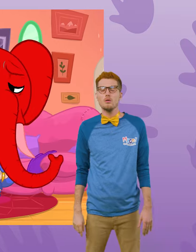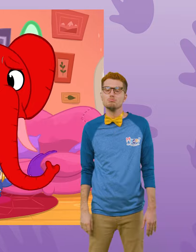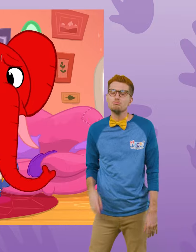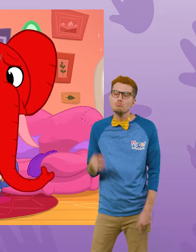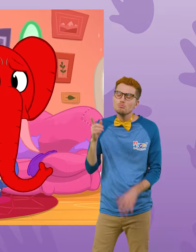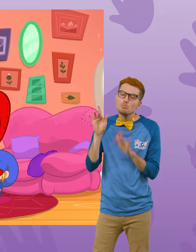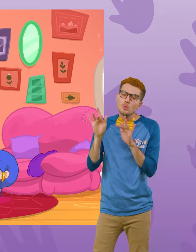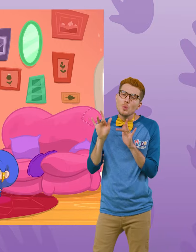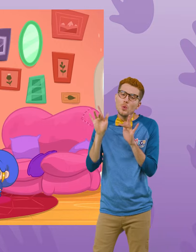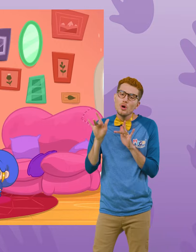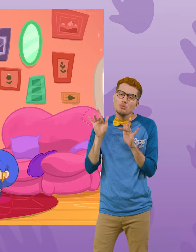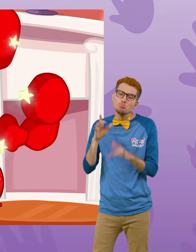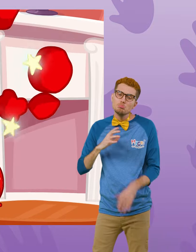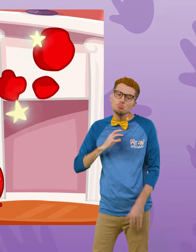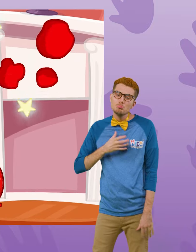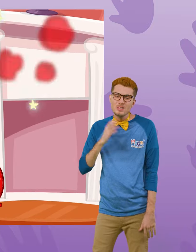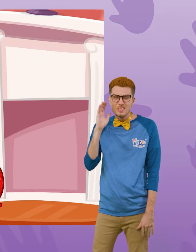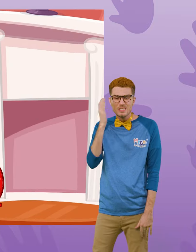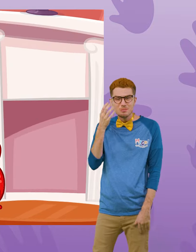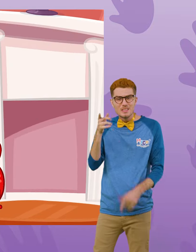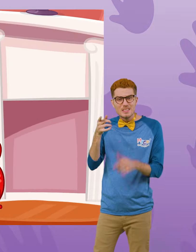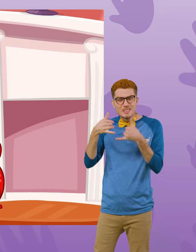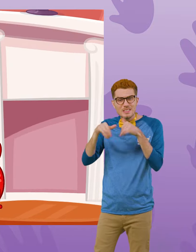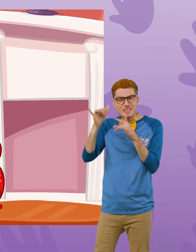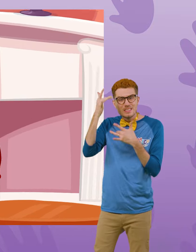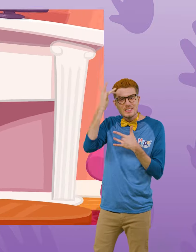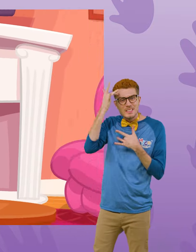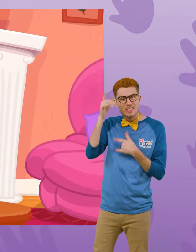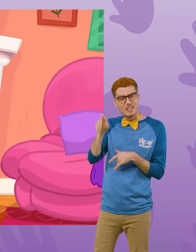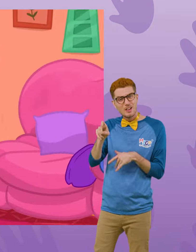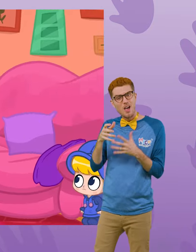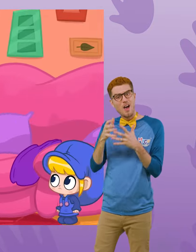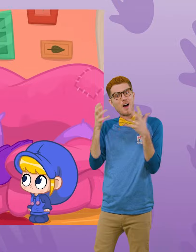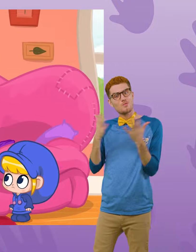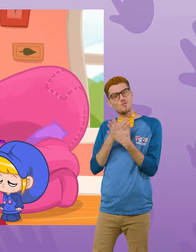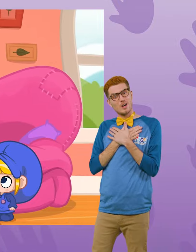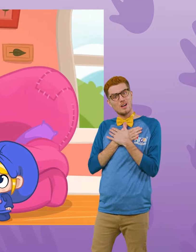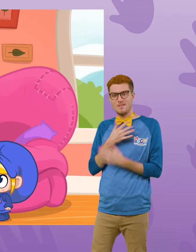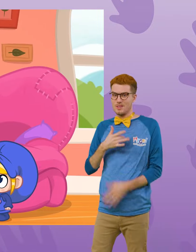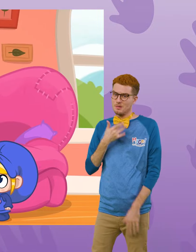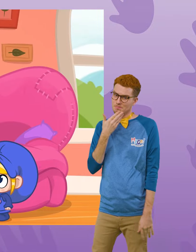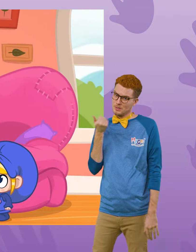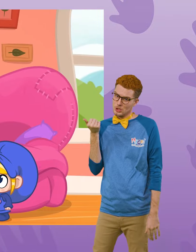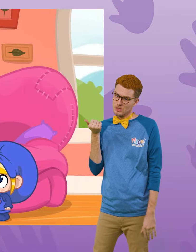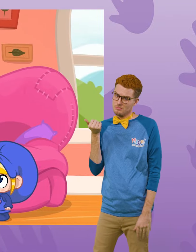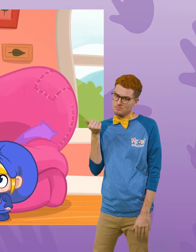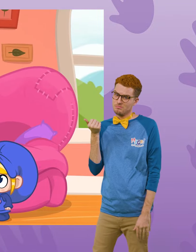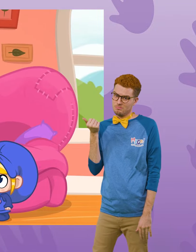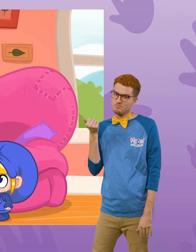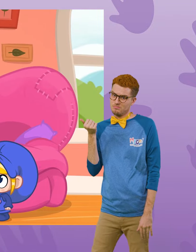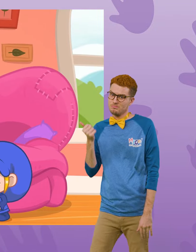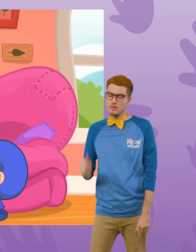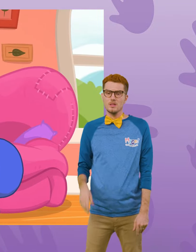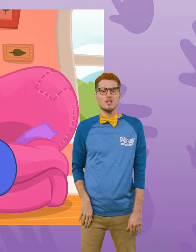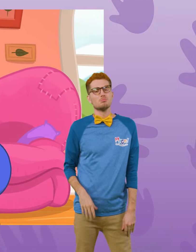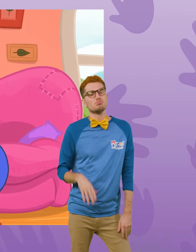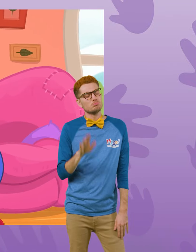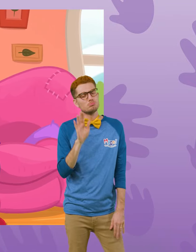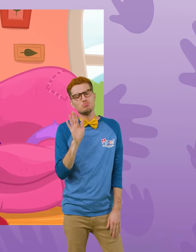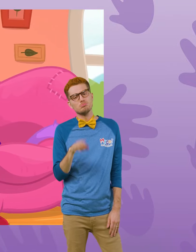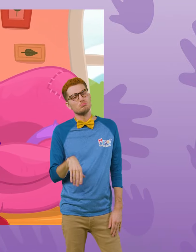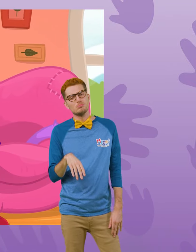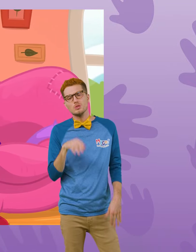Poor Morphle. It seems you're still sick. You need lots of rest to get better. Don't